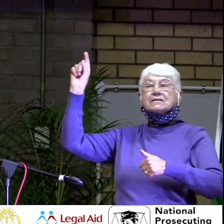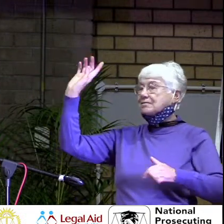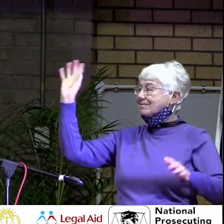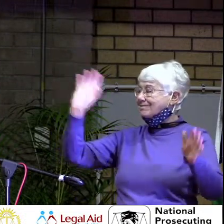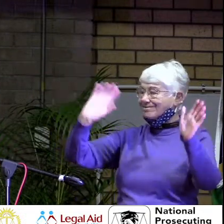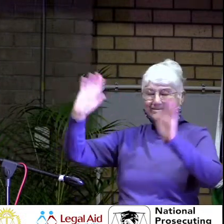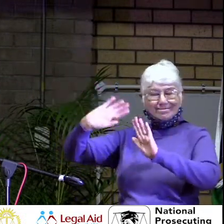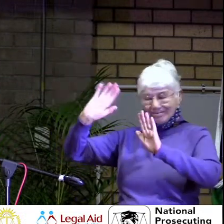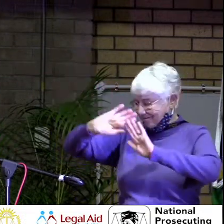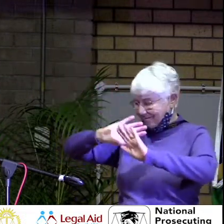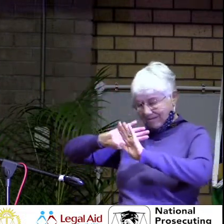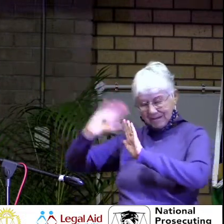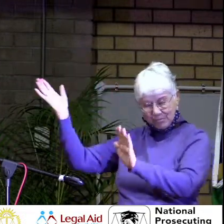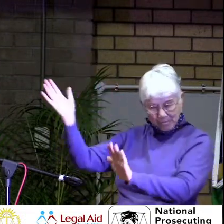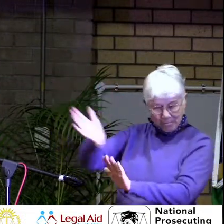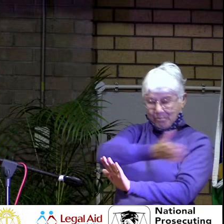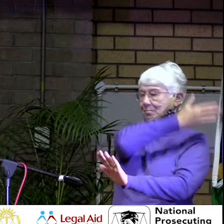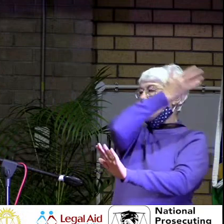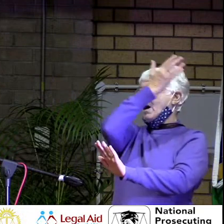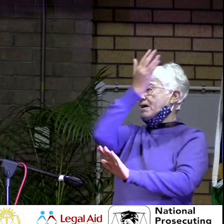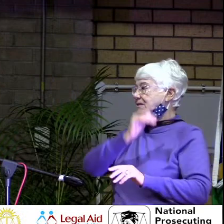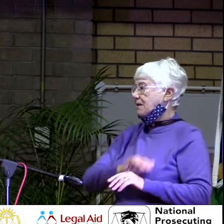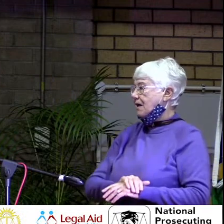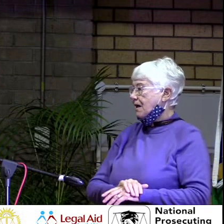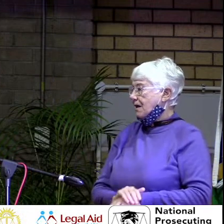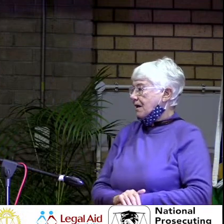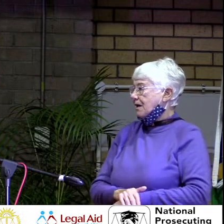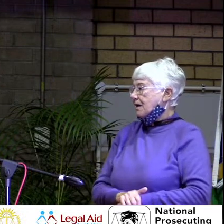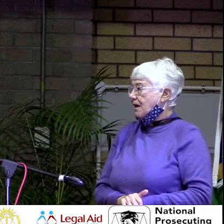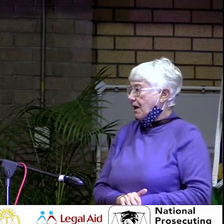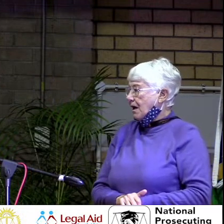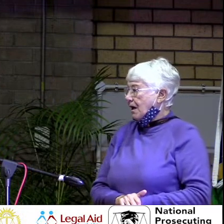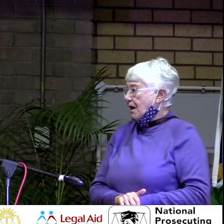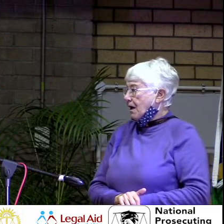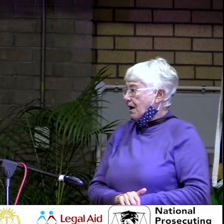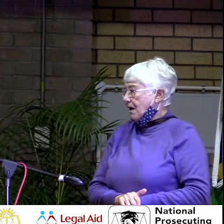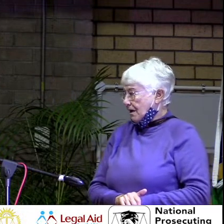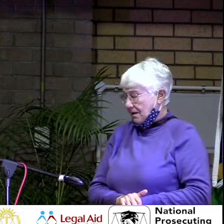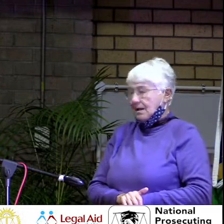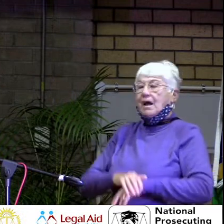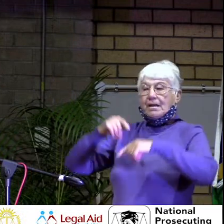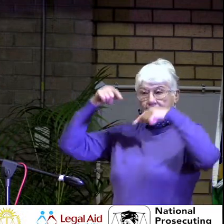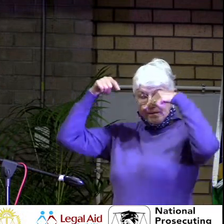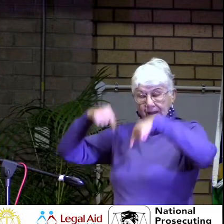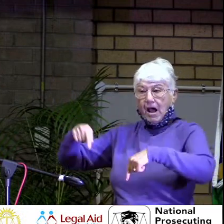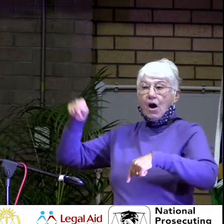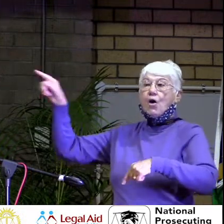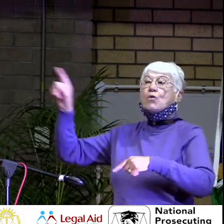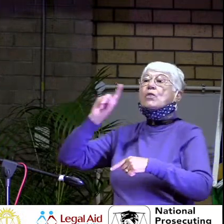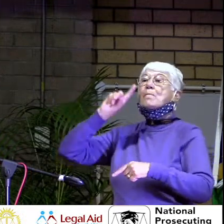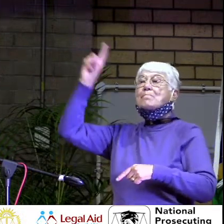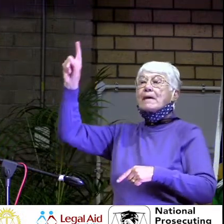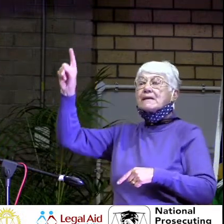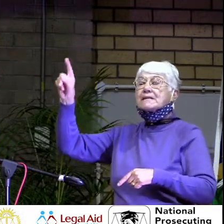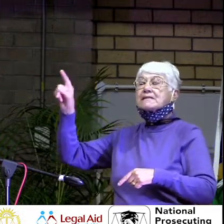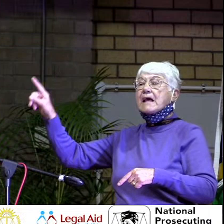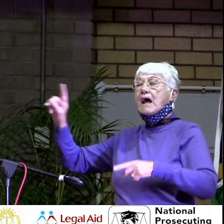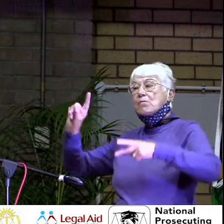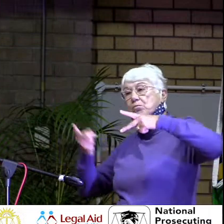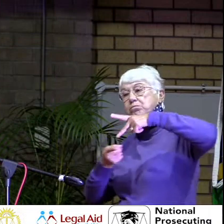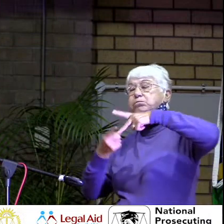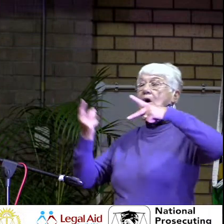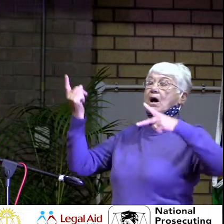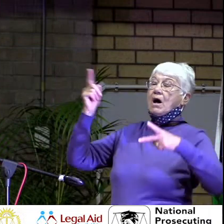So this is the program that the minister, the deputy minister is launching. Next week, the minister